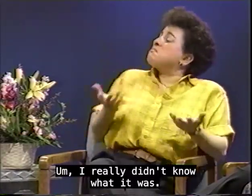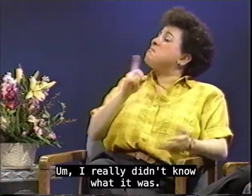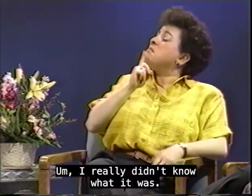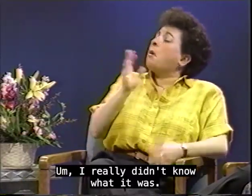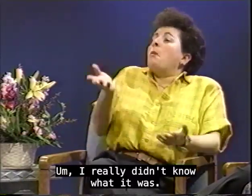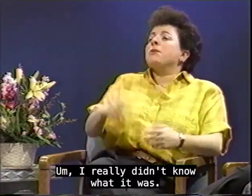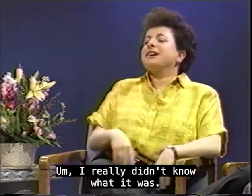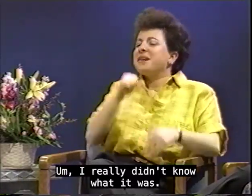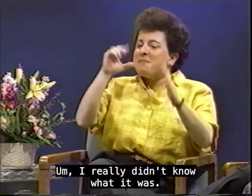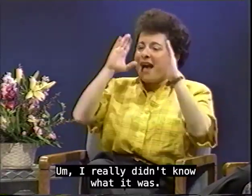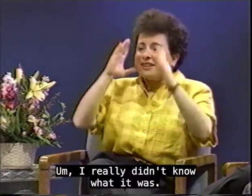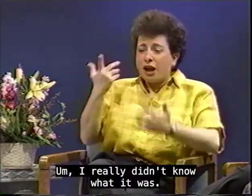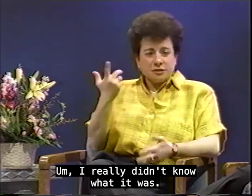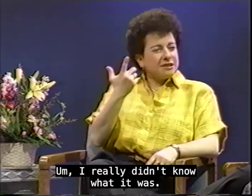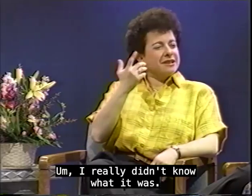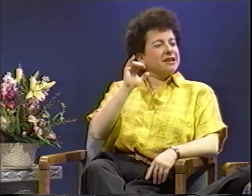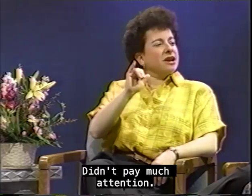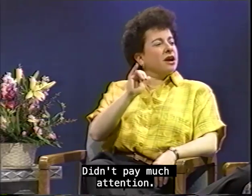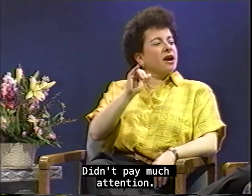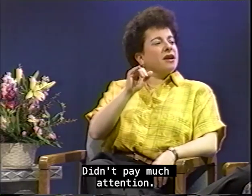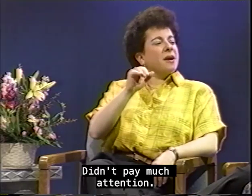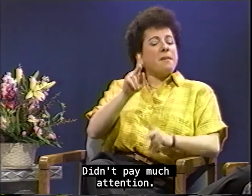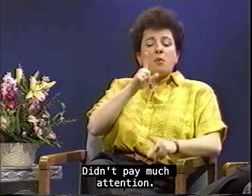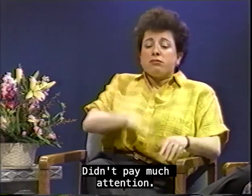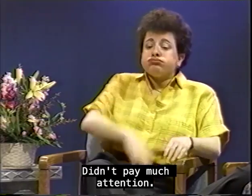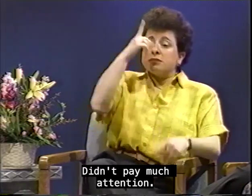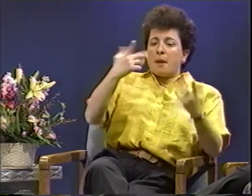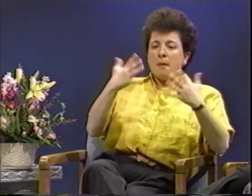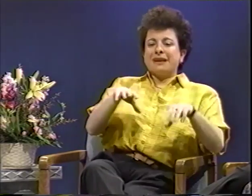I really didn't know what it was, didn't pay much attention.